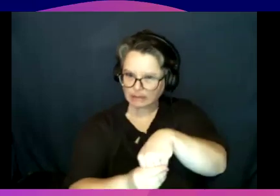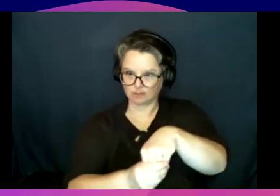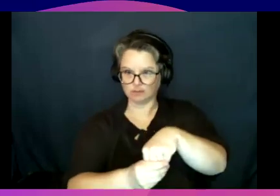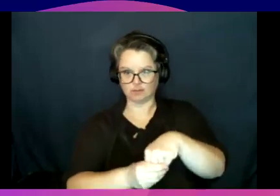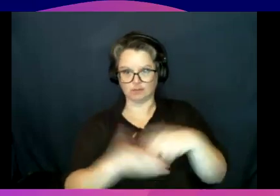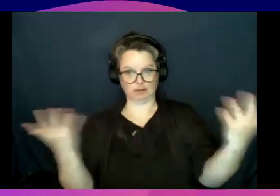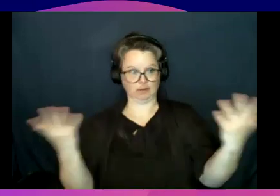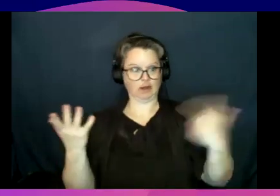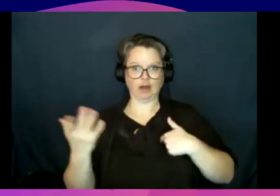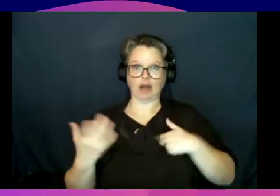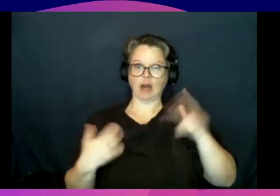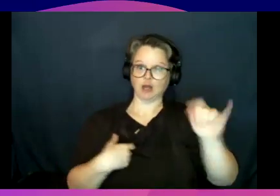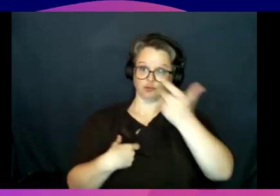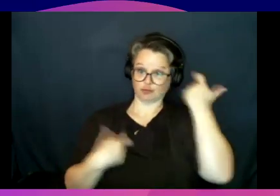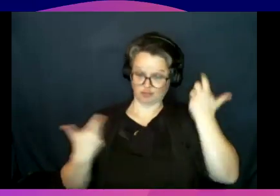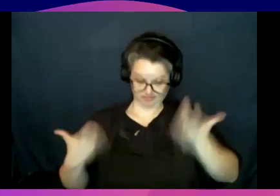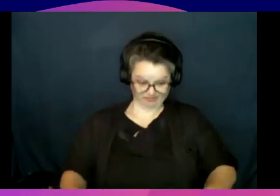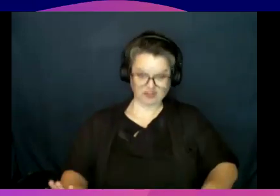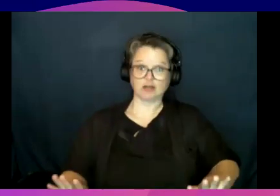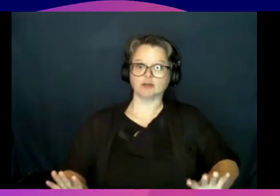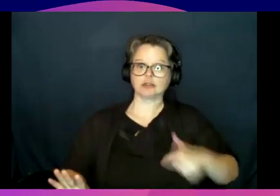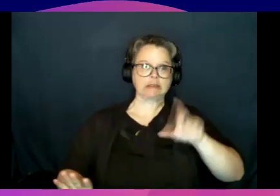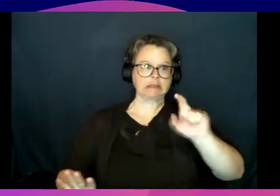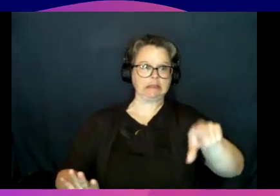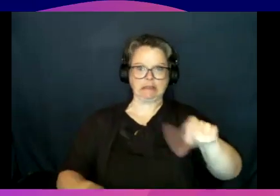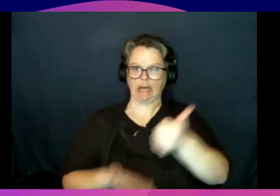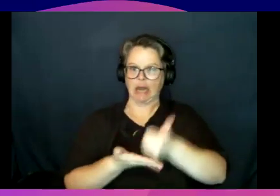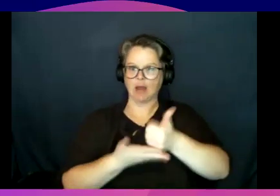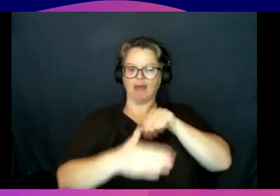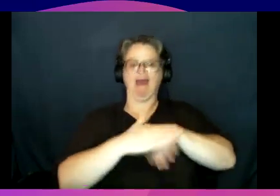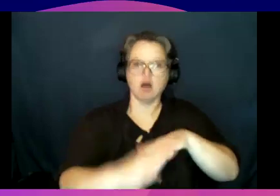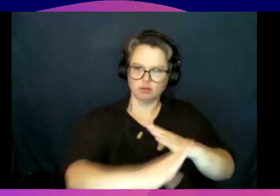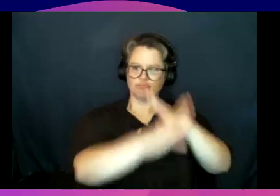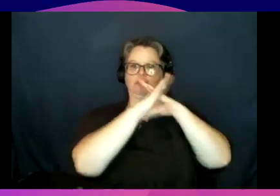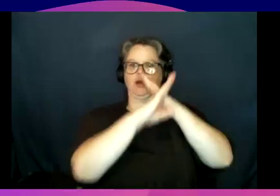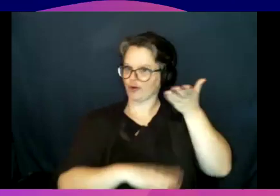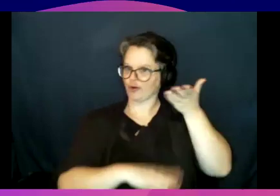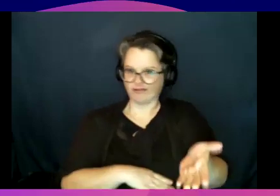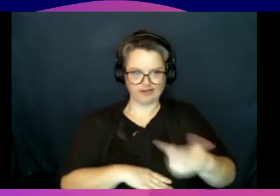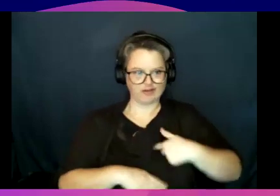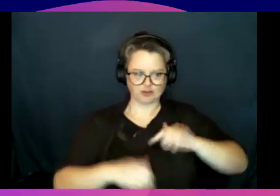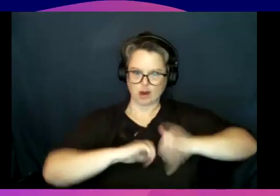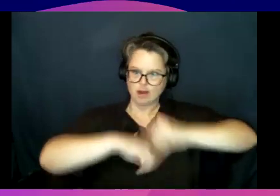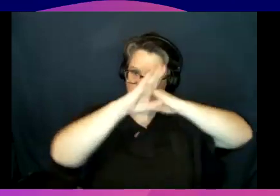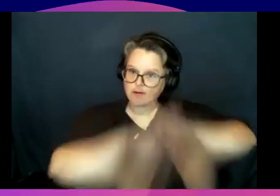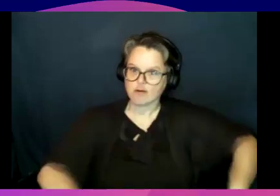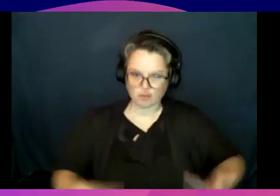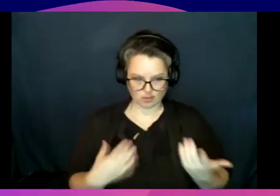are individuals within their organization who may not have the same access, who may not have the same